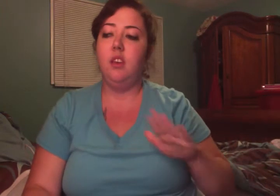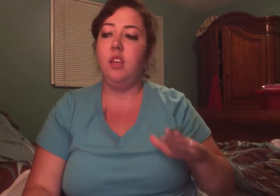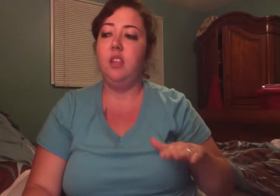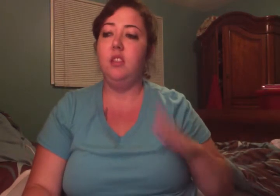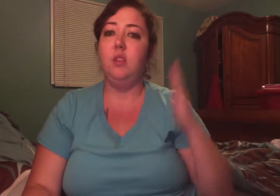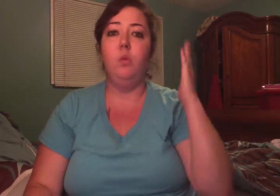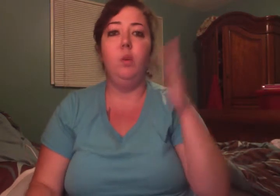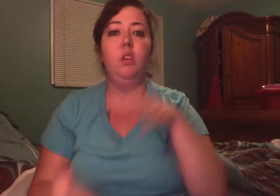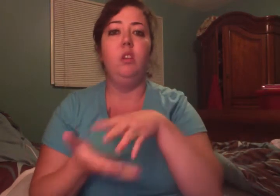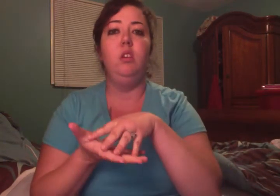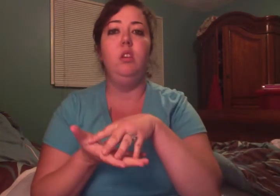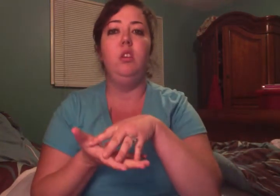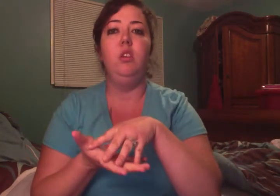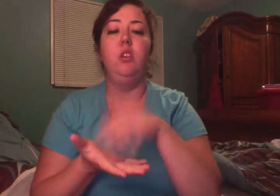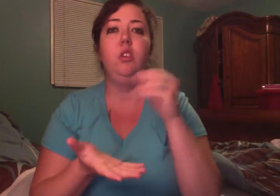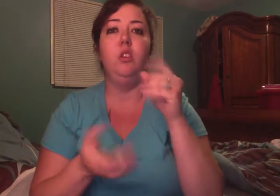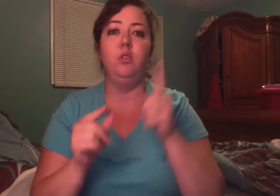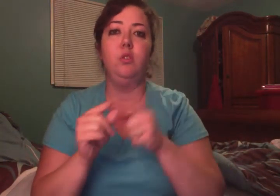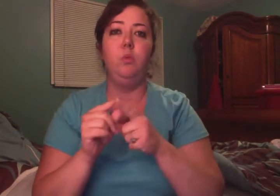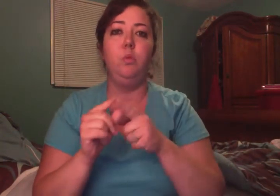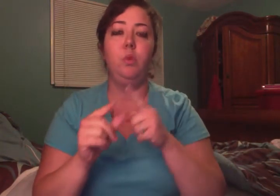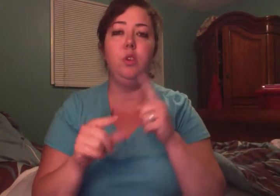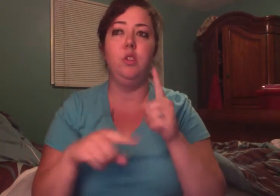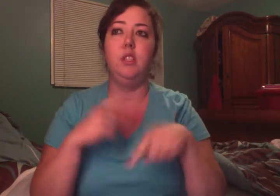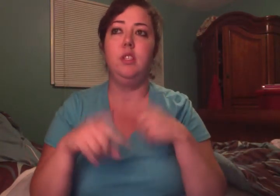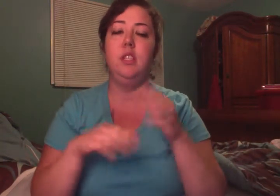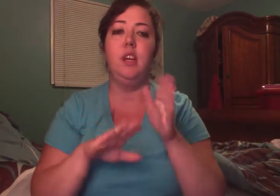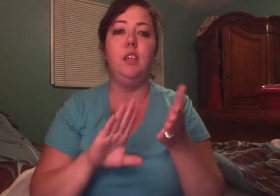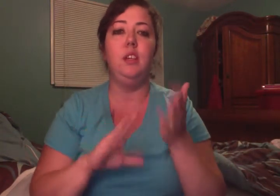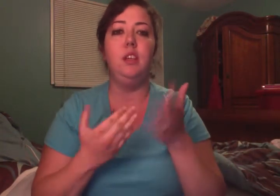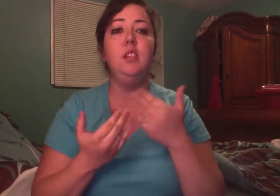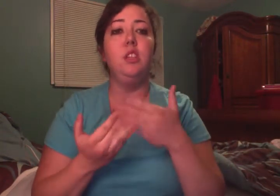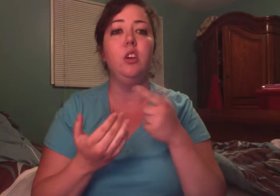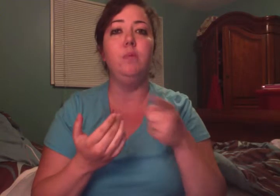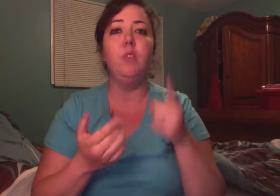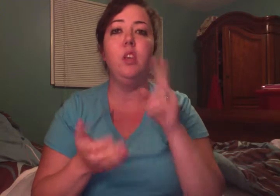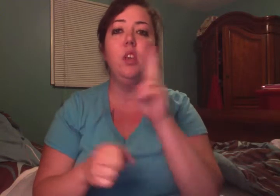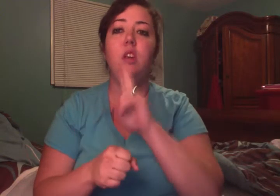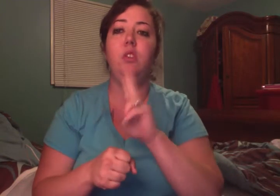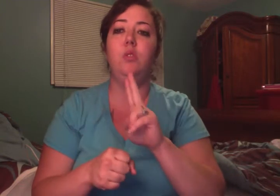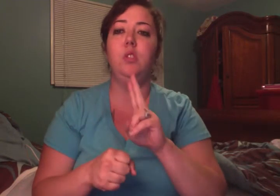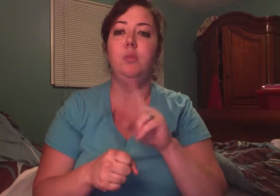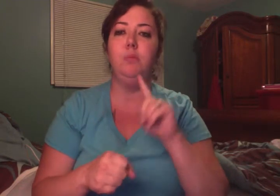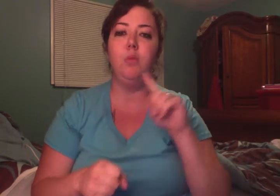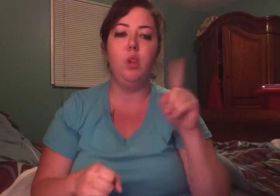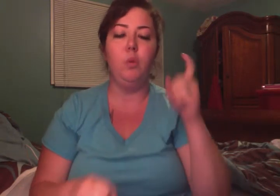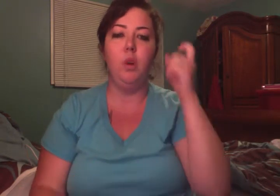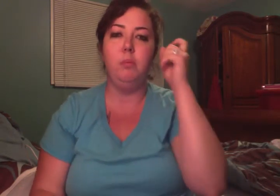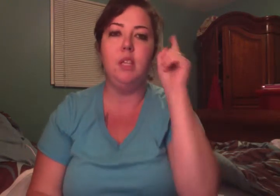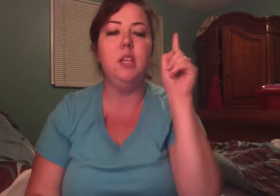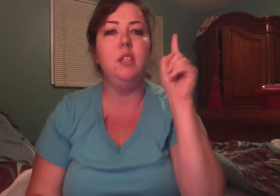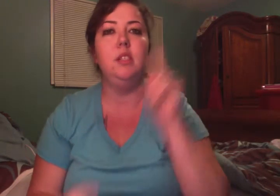Kids will learn words and sign easier if you use them where it makes sense until